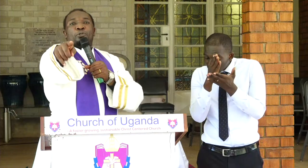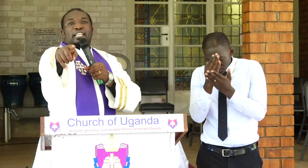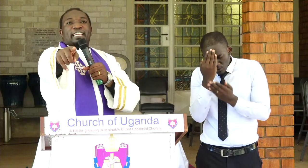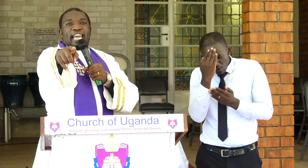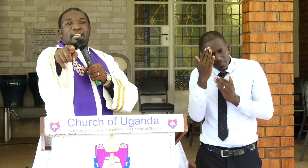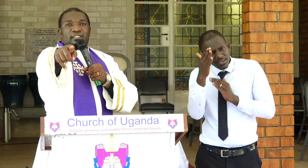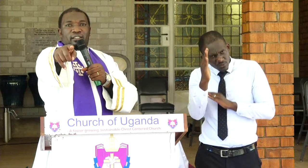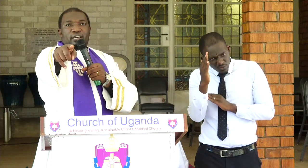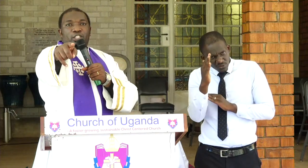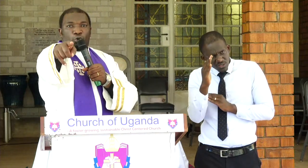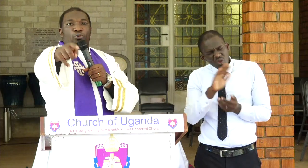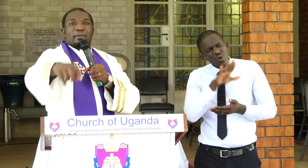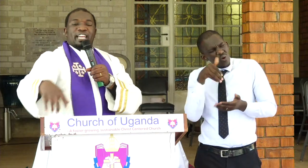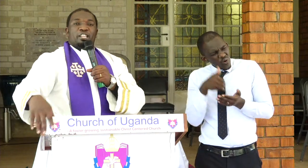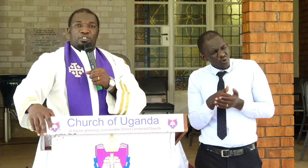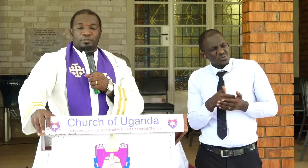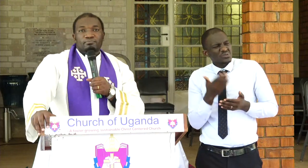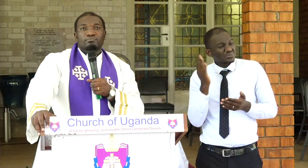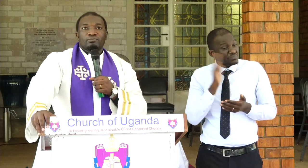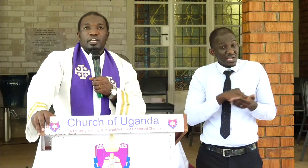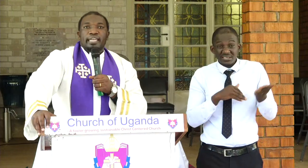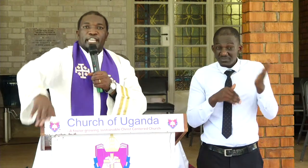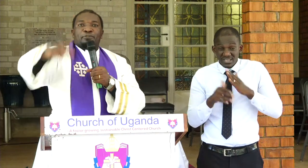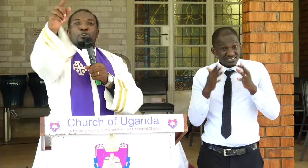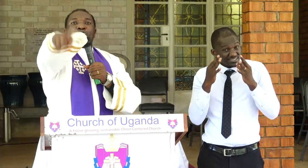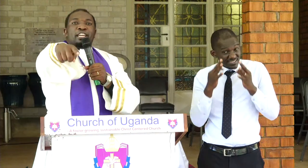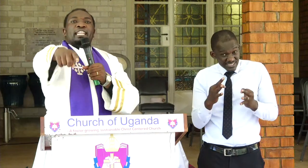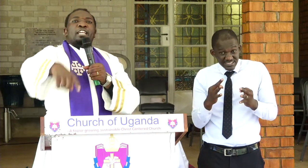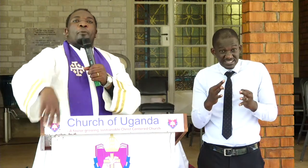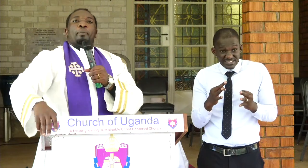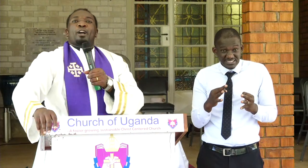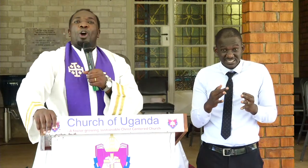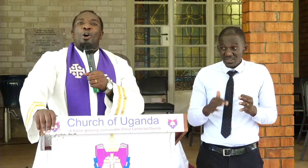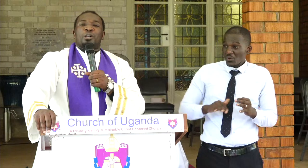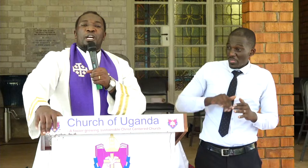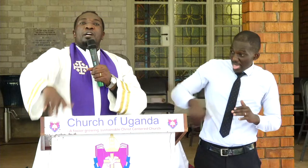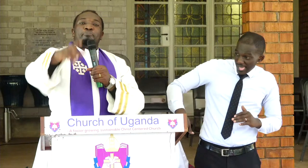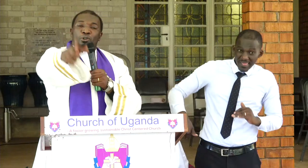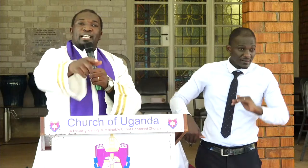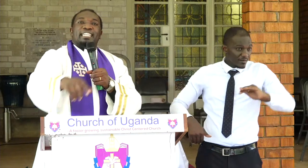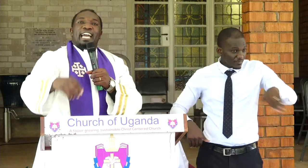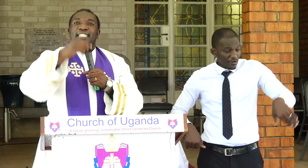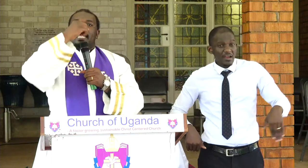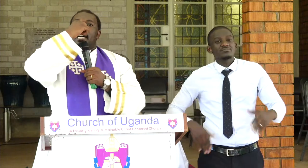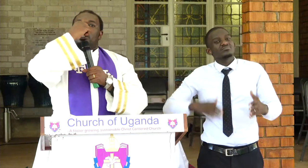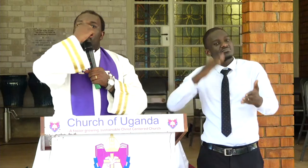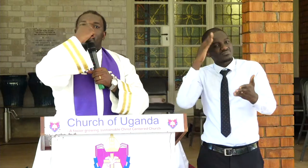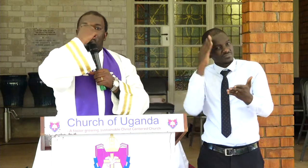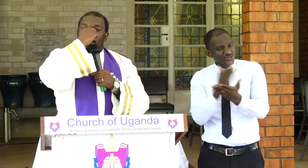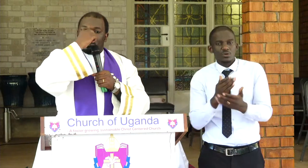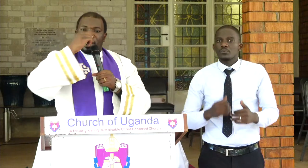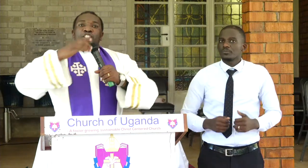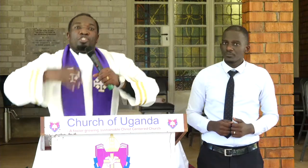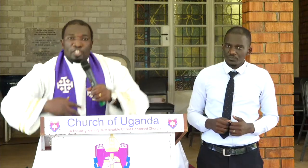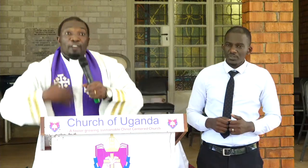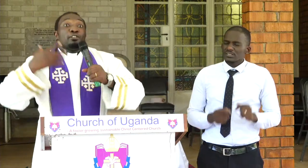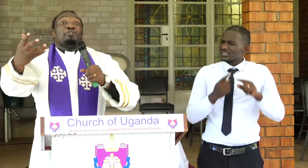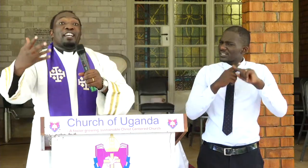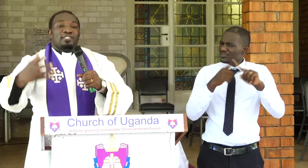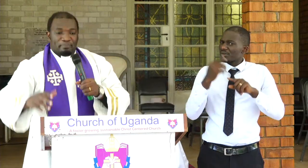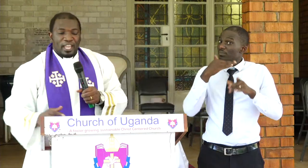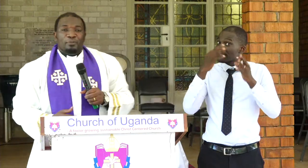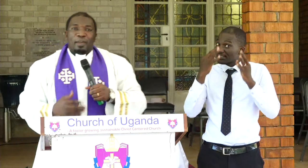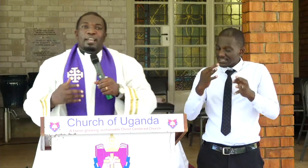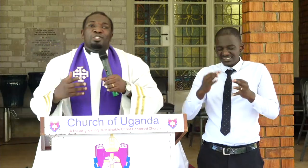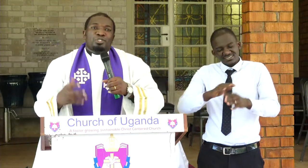you put an end to womanizing. If you really obey God, put an end to those things.